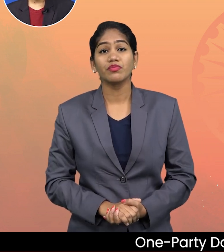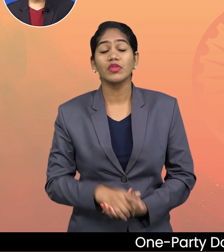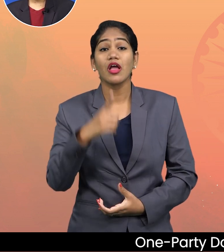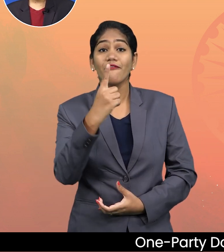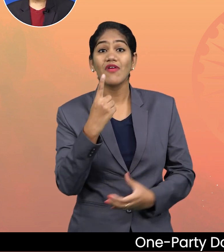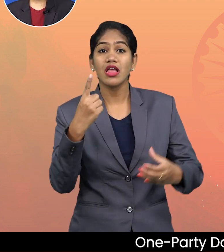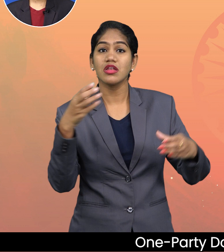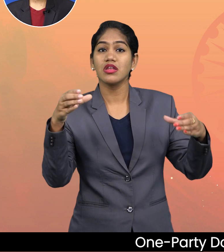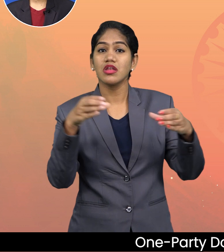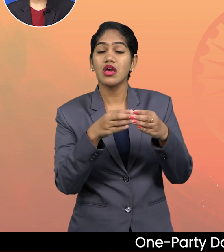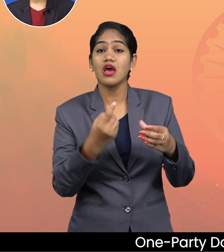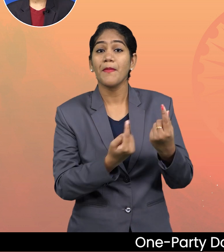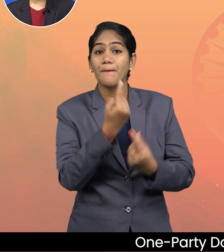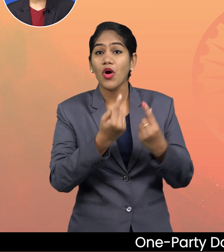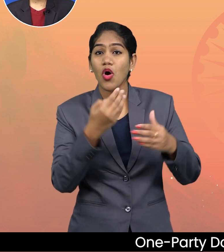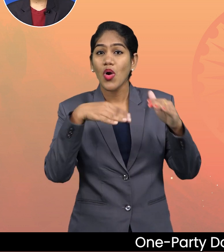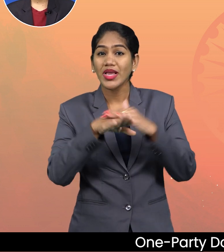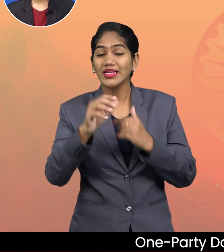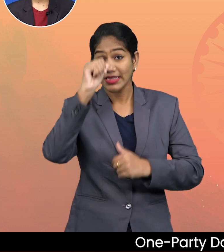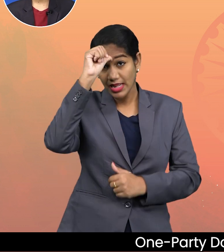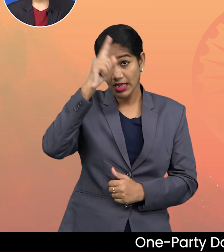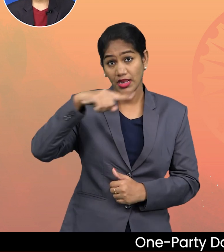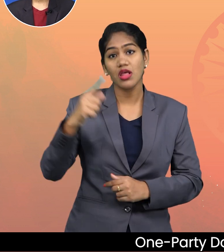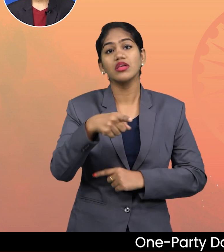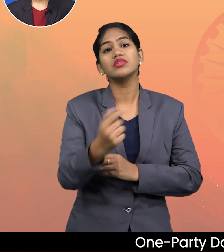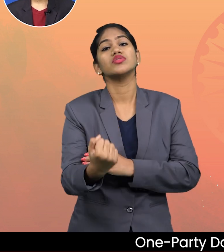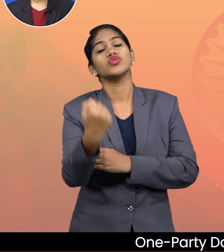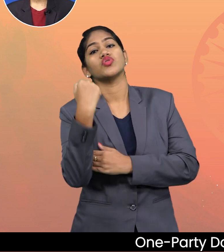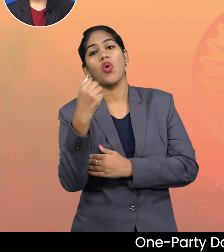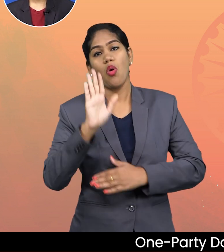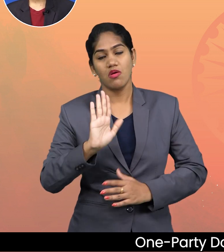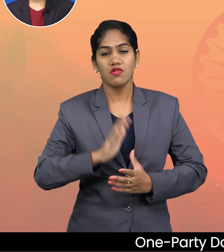One-party dominance in Indian politics.